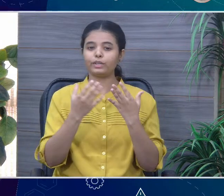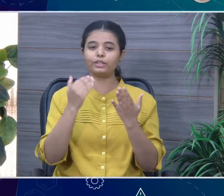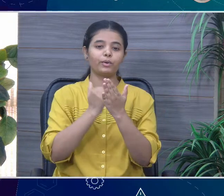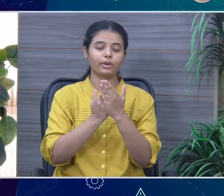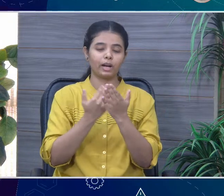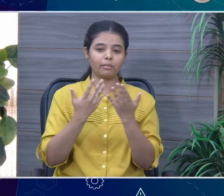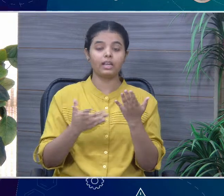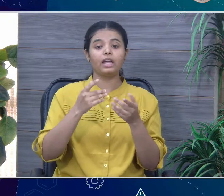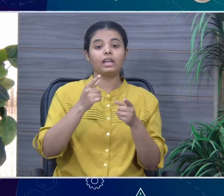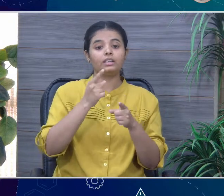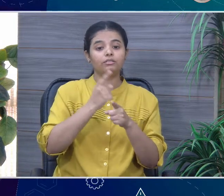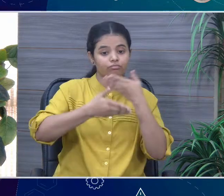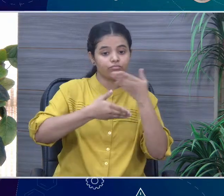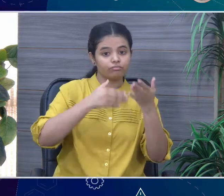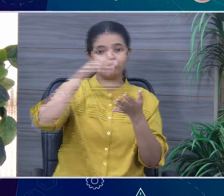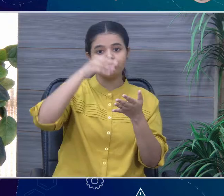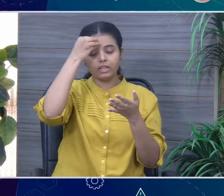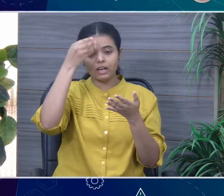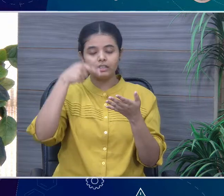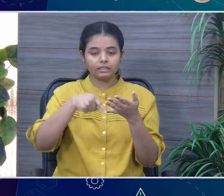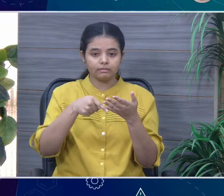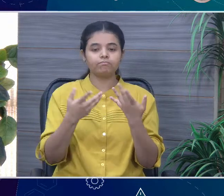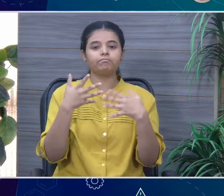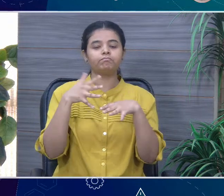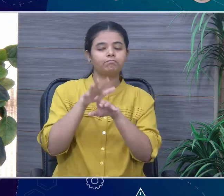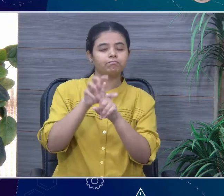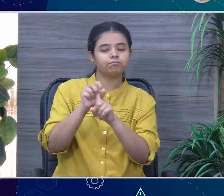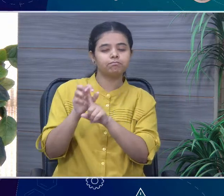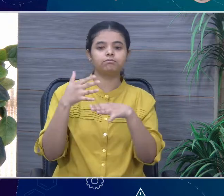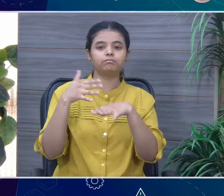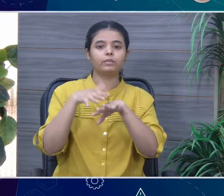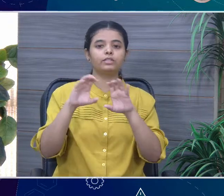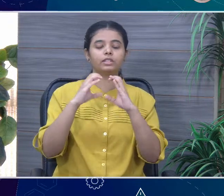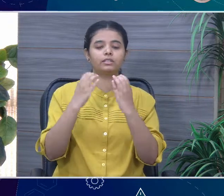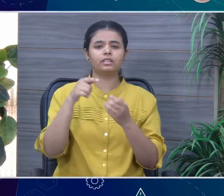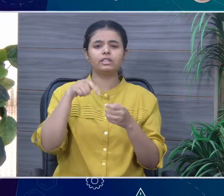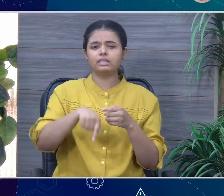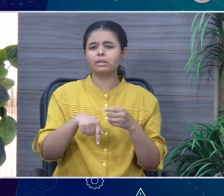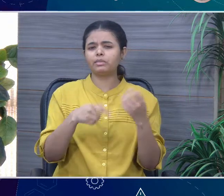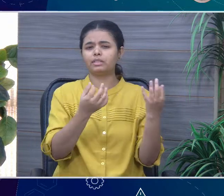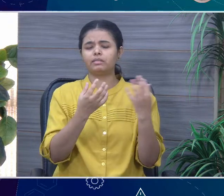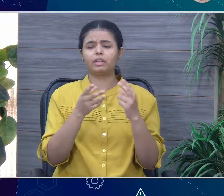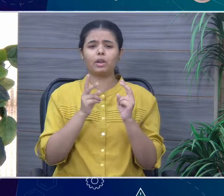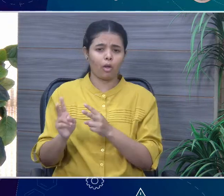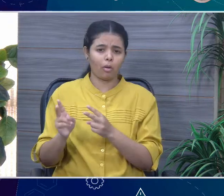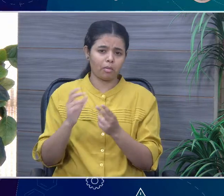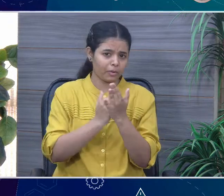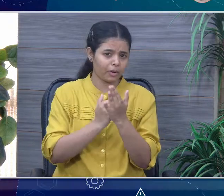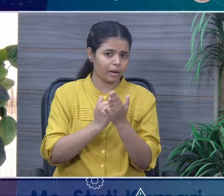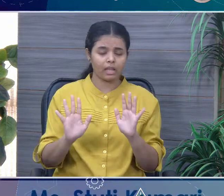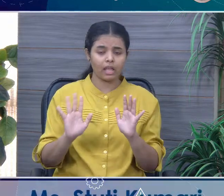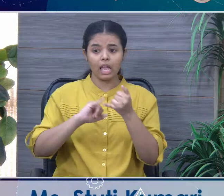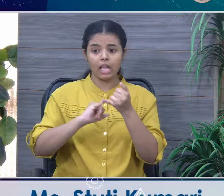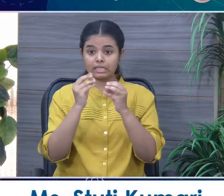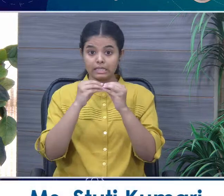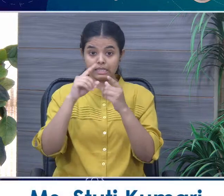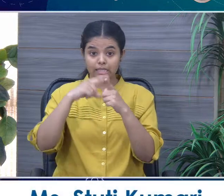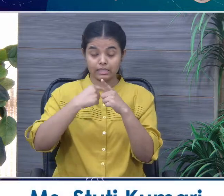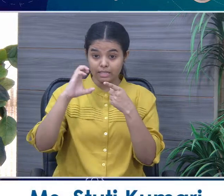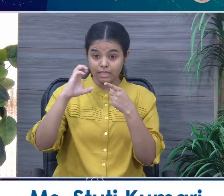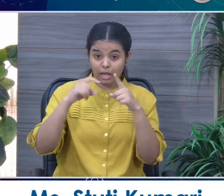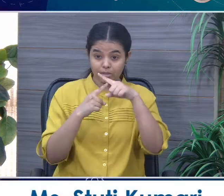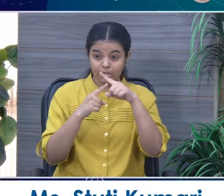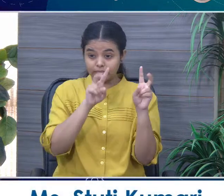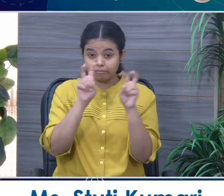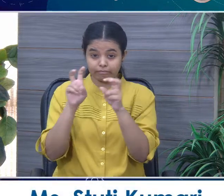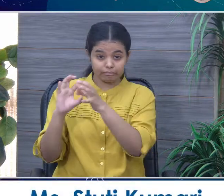learning interventions in inclusive classroom. Today is not just an ordinary program, it's not subject specific. It is